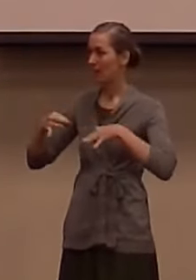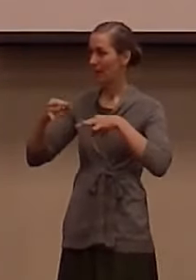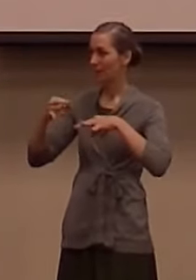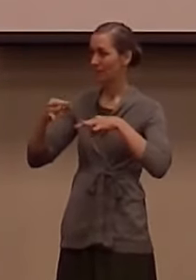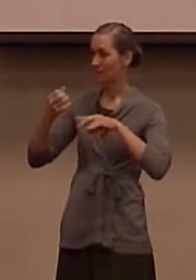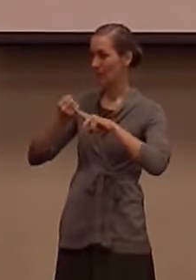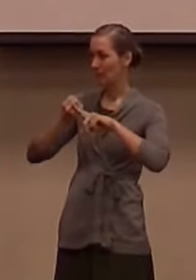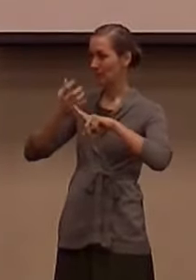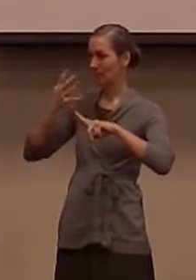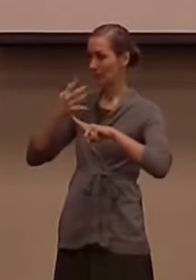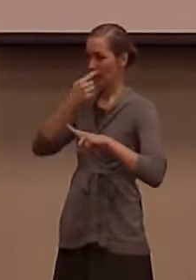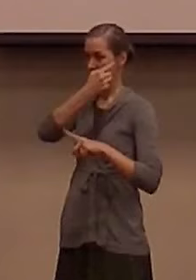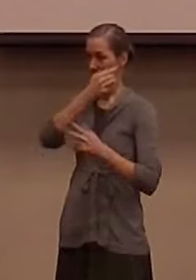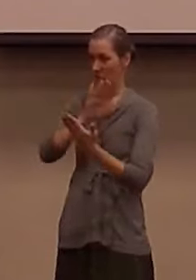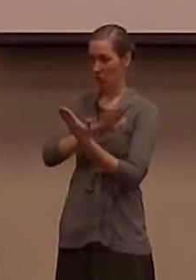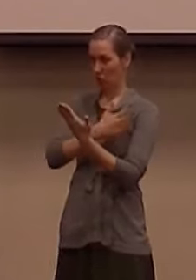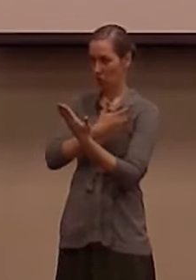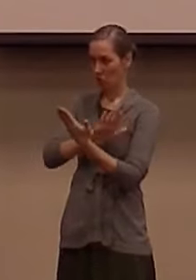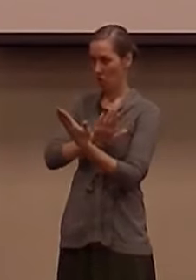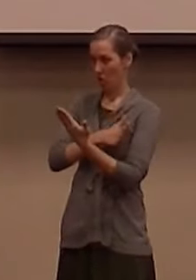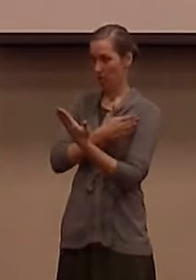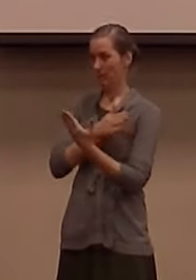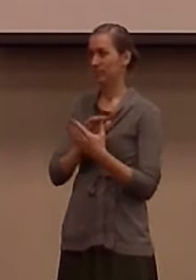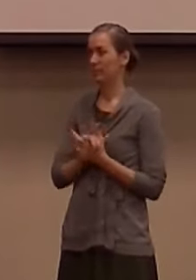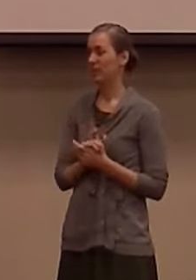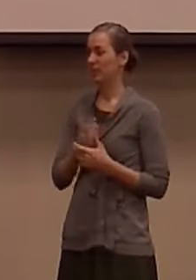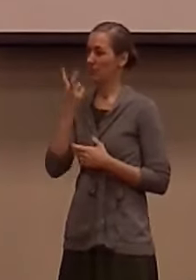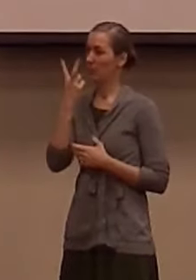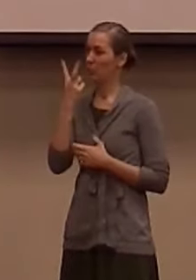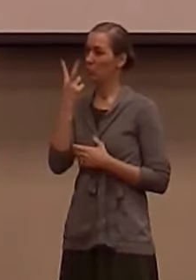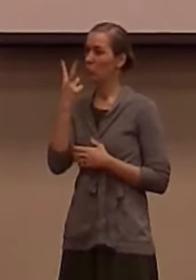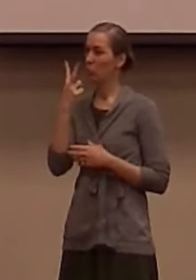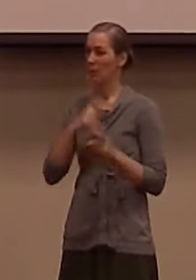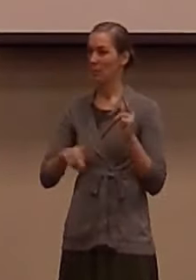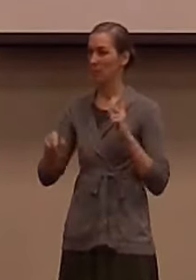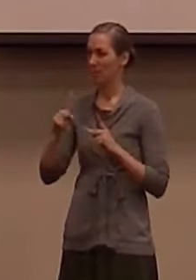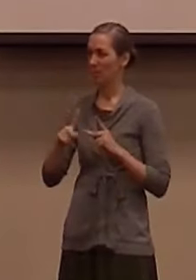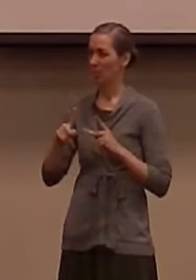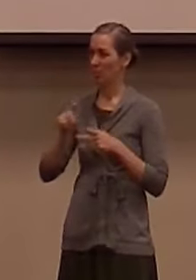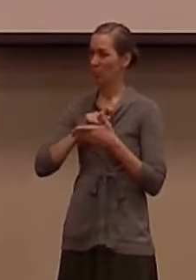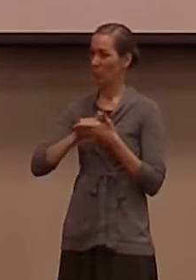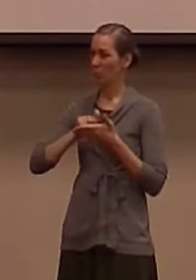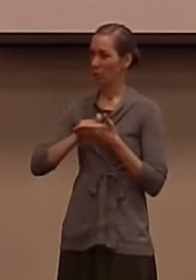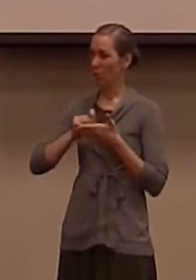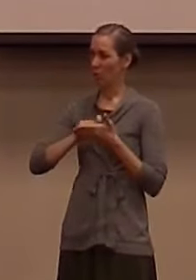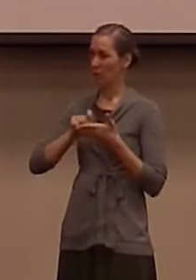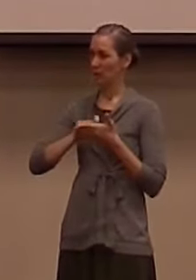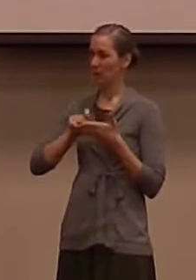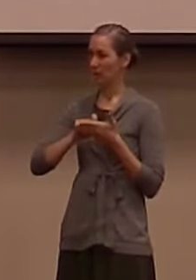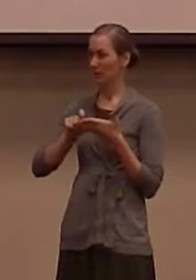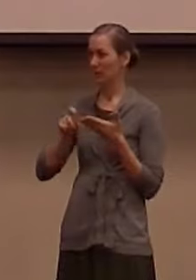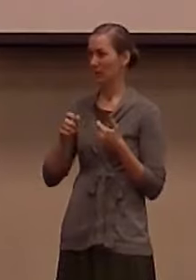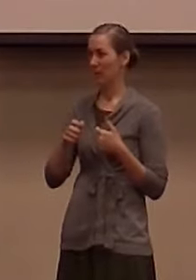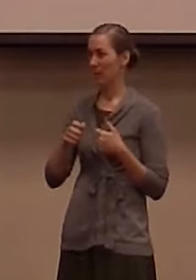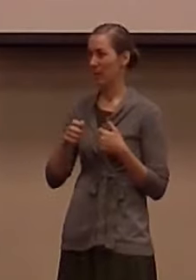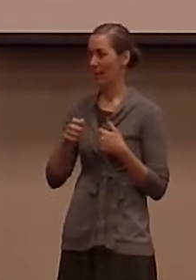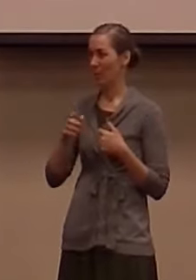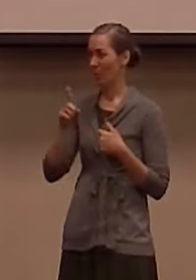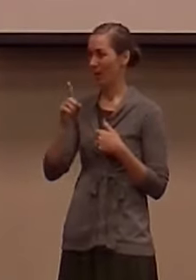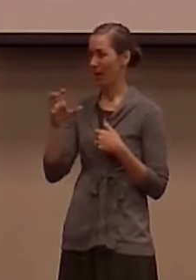It actually is kind of a tag team effort to get this song together, separated by almost a